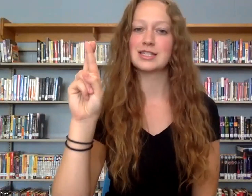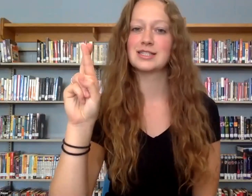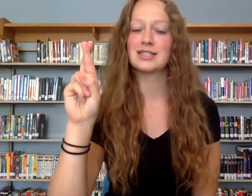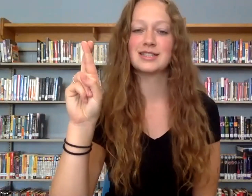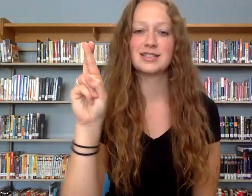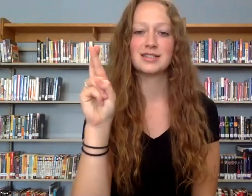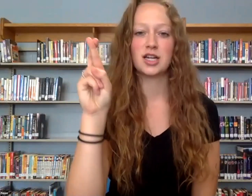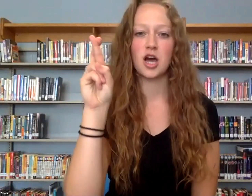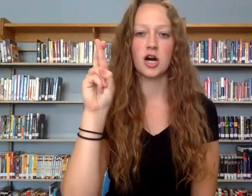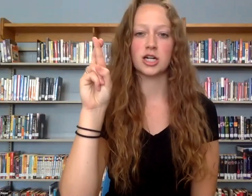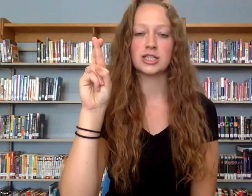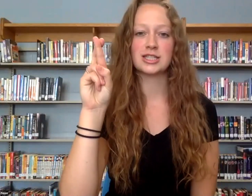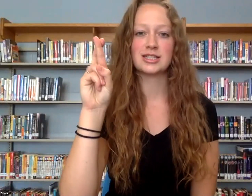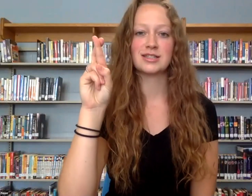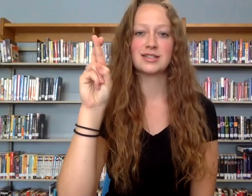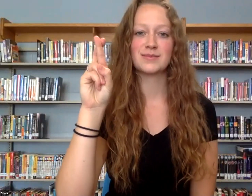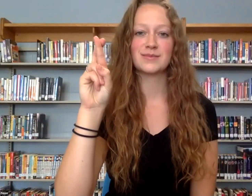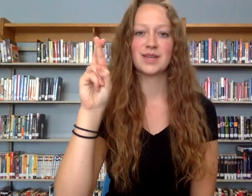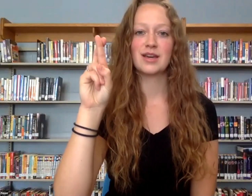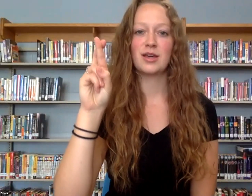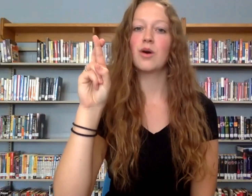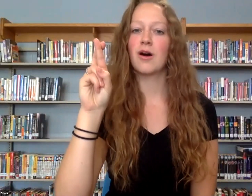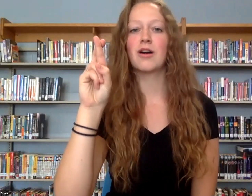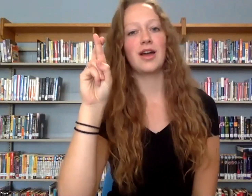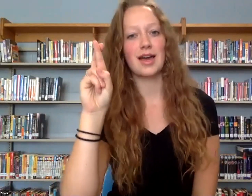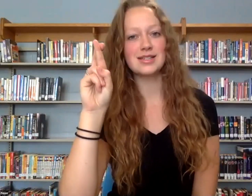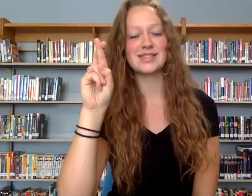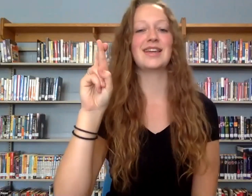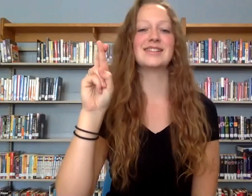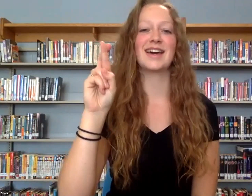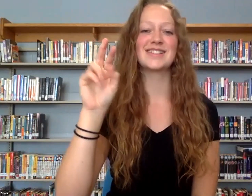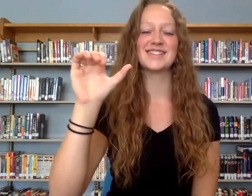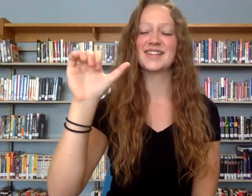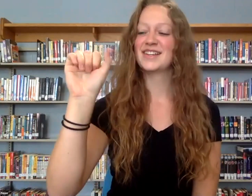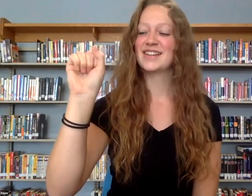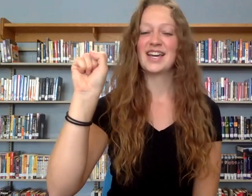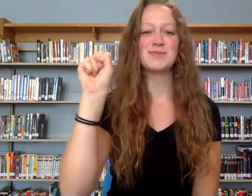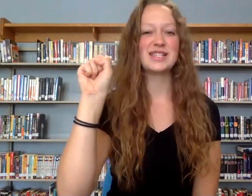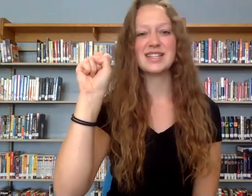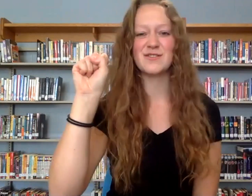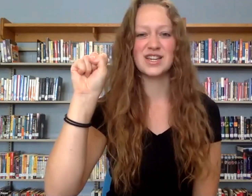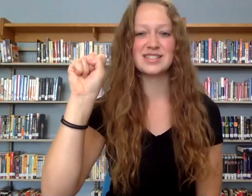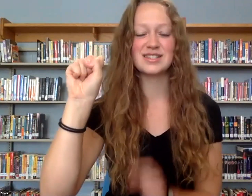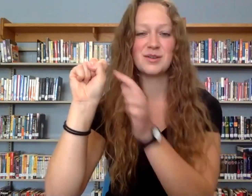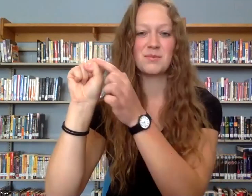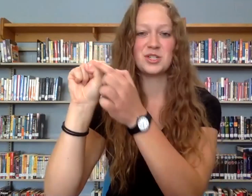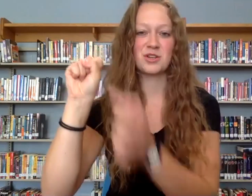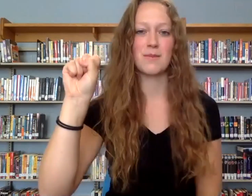this. R. Q, R. S is next. It's basically a fist. Put your thumb on